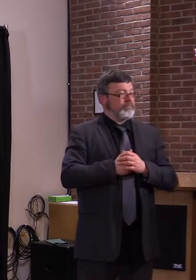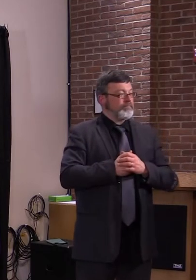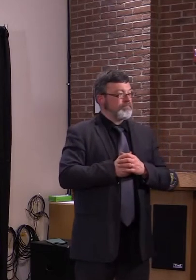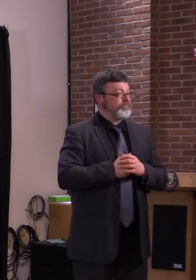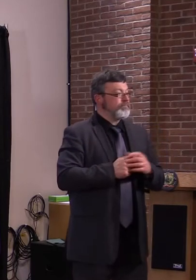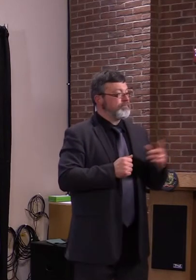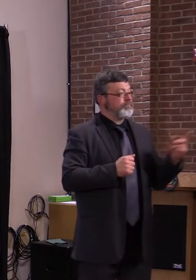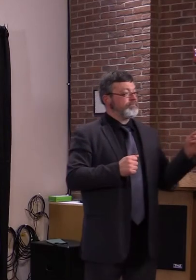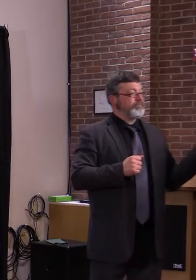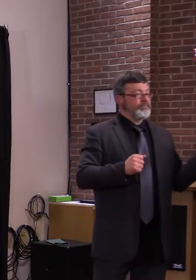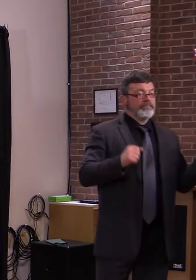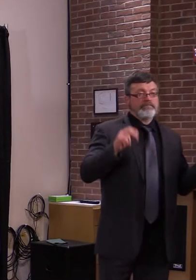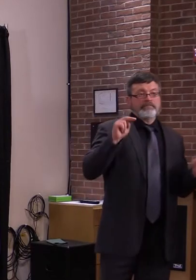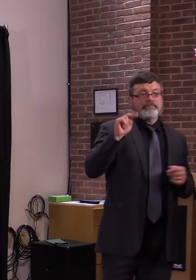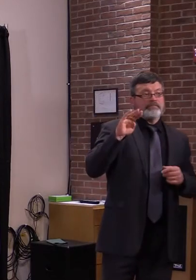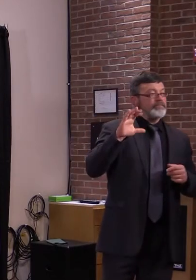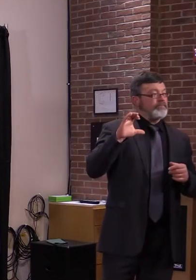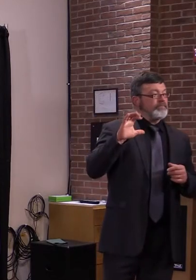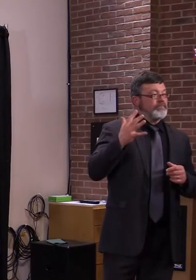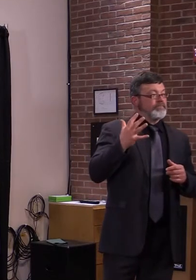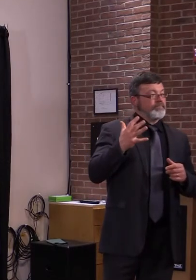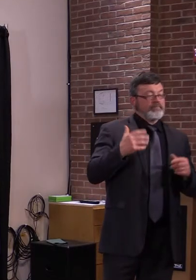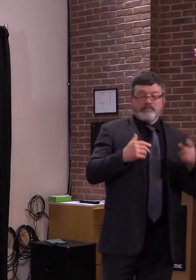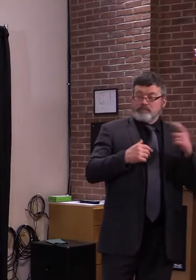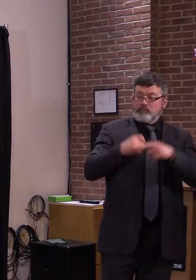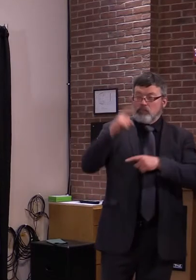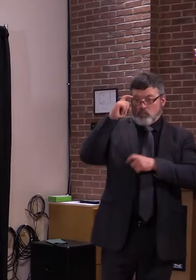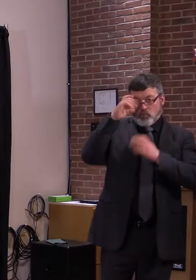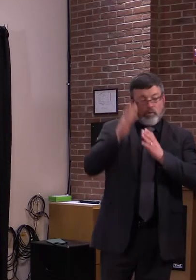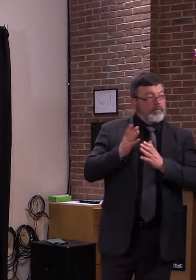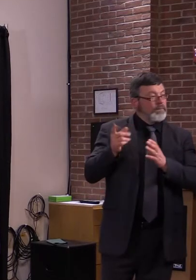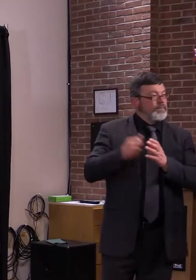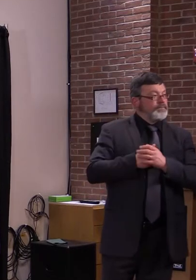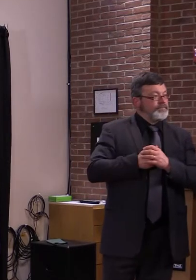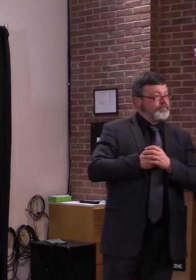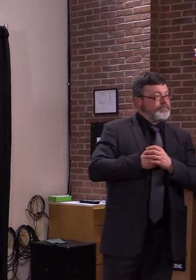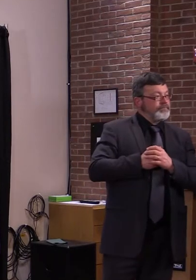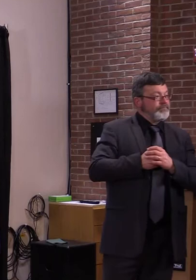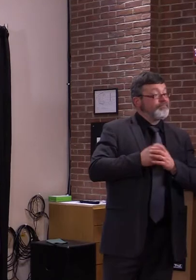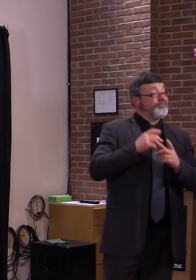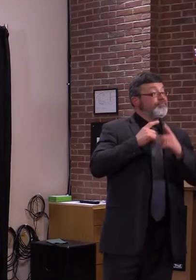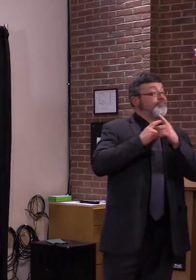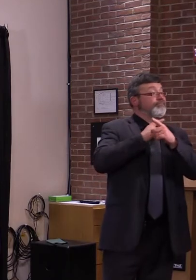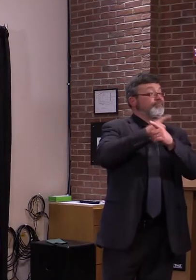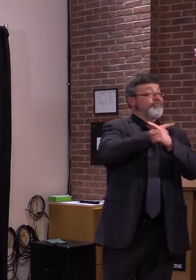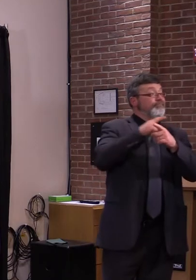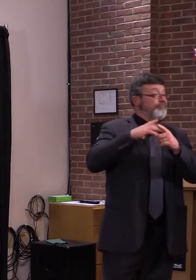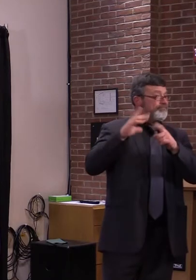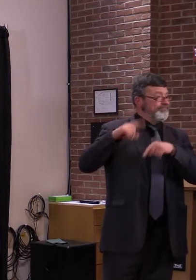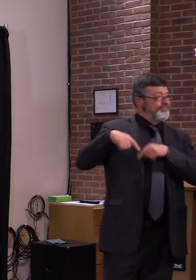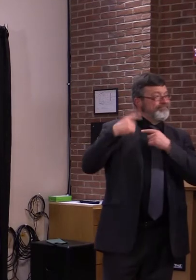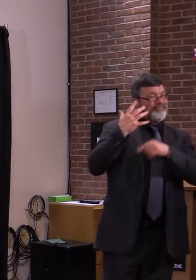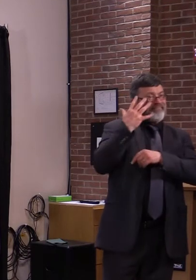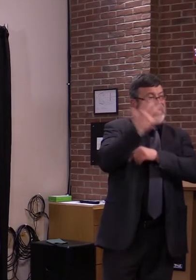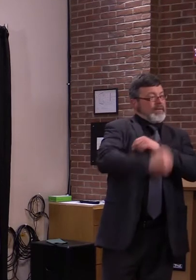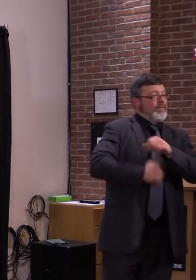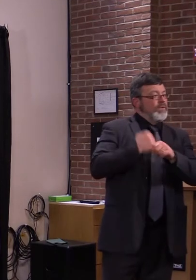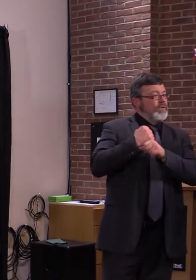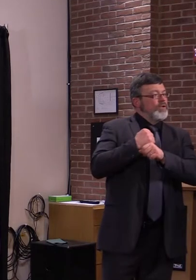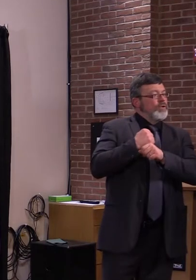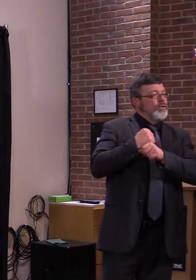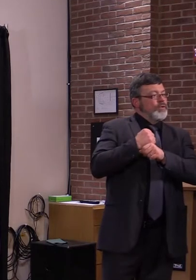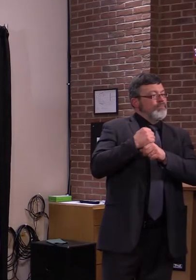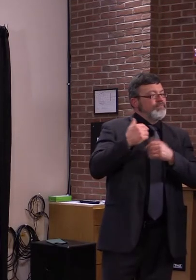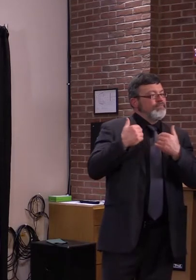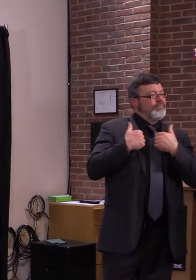here. It turns out that legislators over the past couple of years have been using the private chat function in Zoom